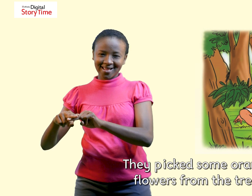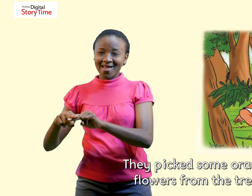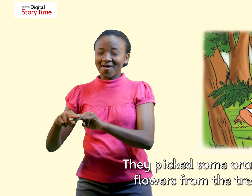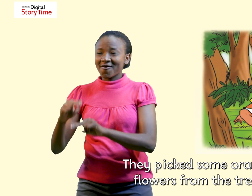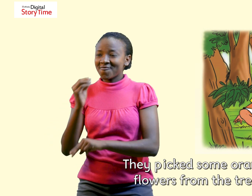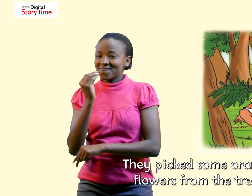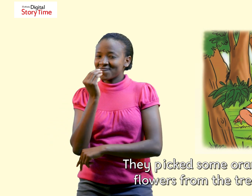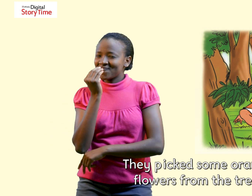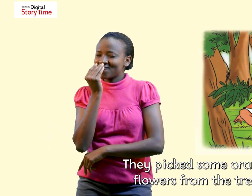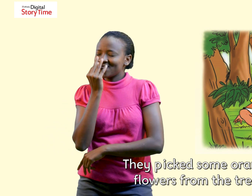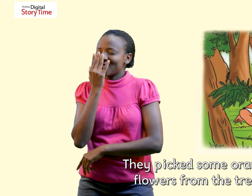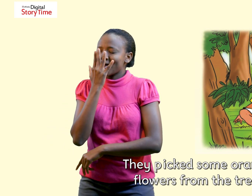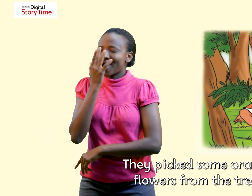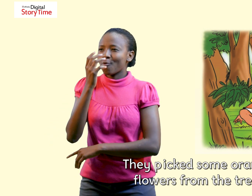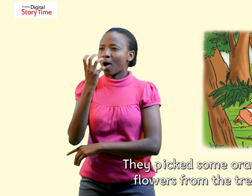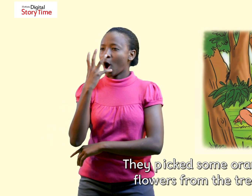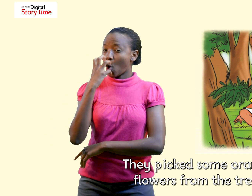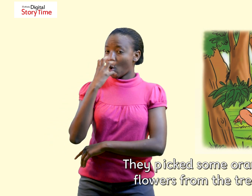They picked some orange flowers from the tree.